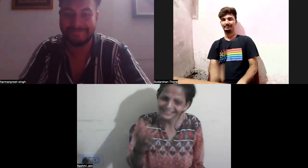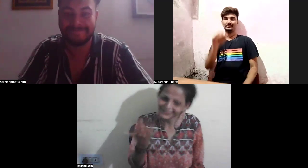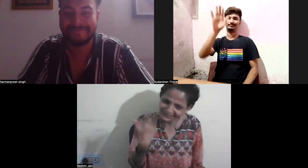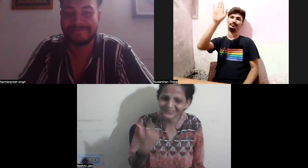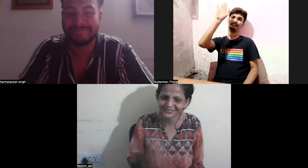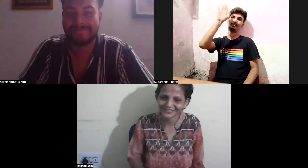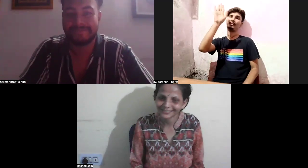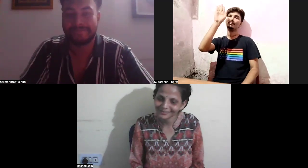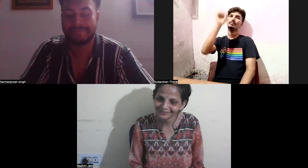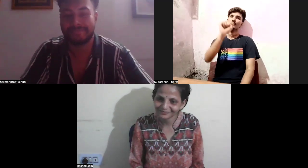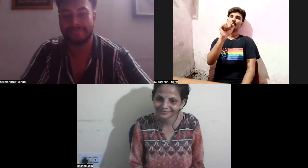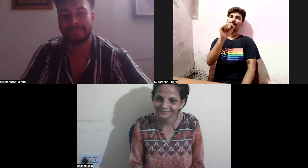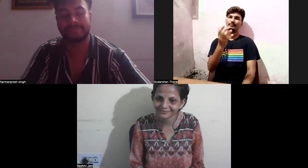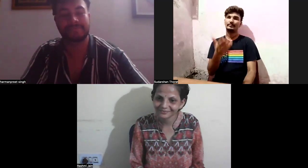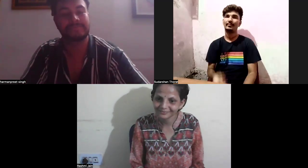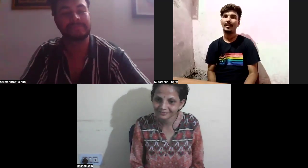Sudarshan, go ahead.